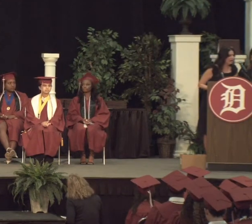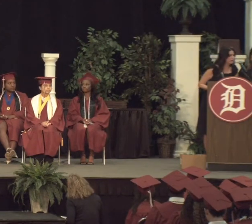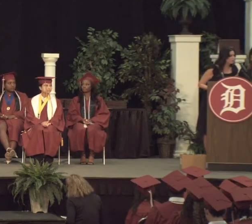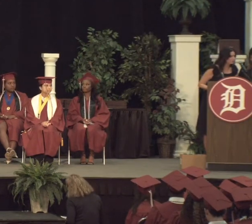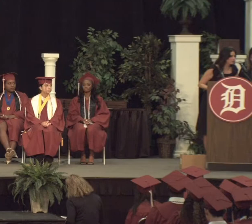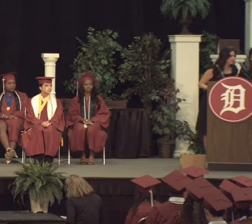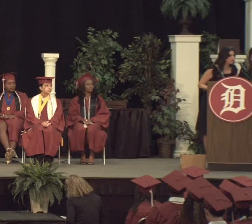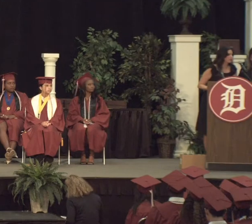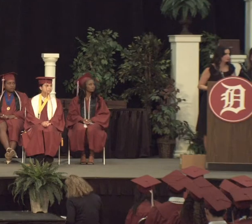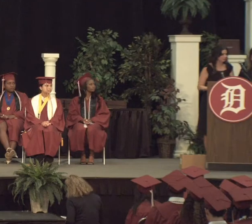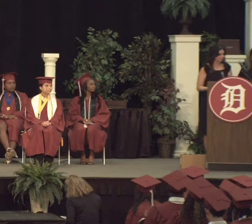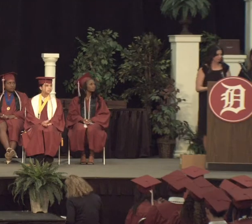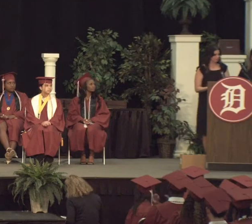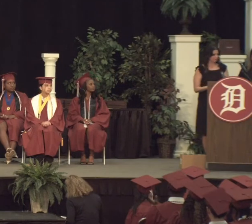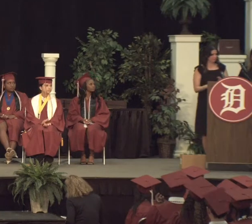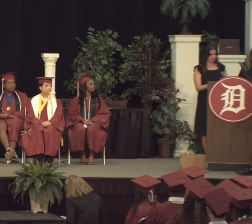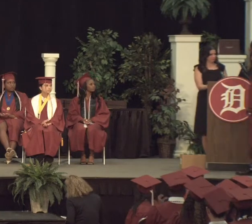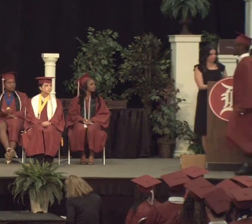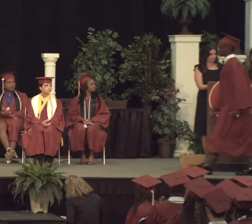Kevin Adams III.